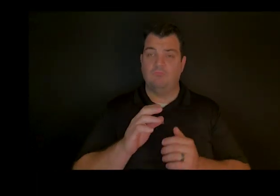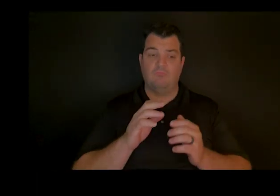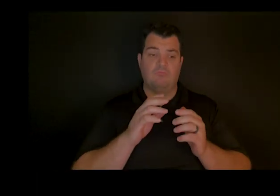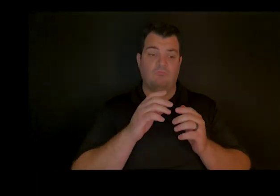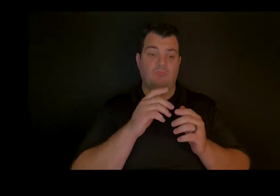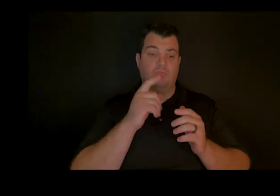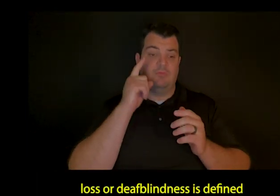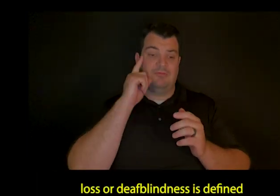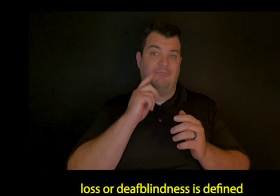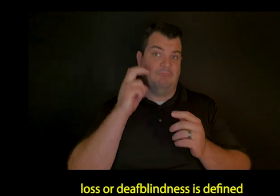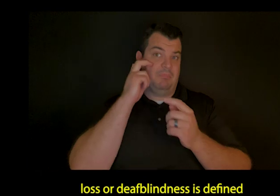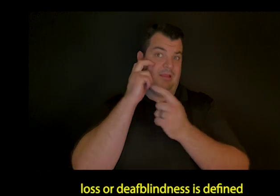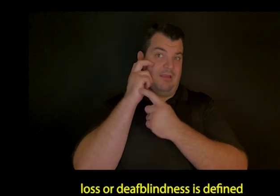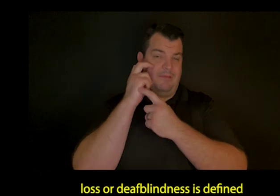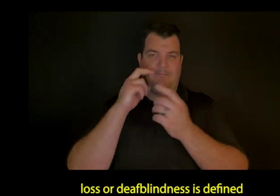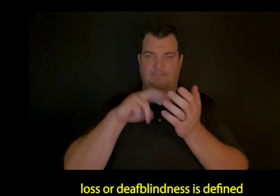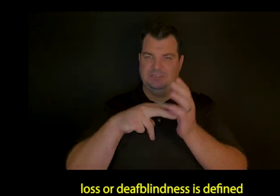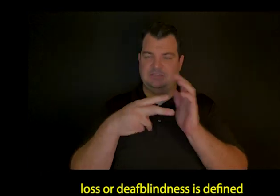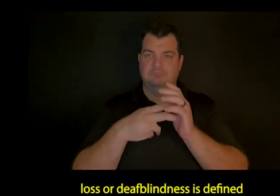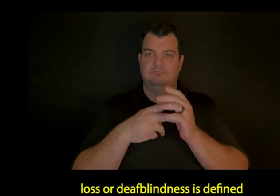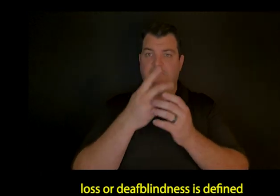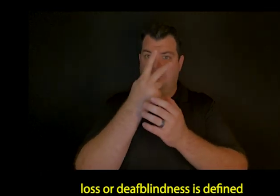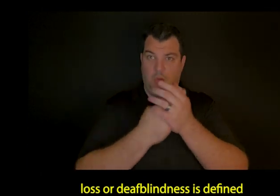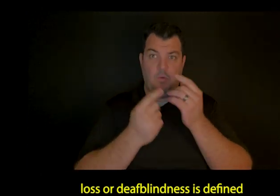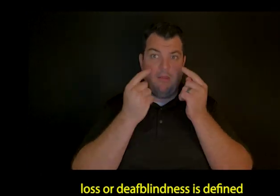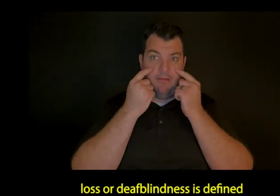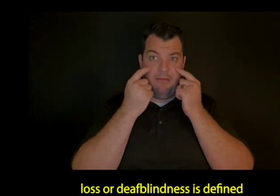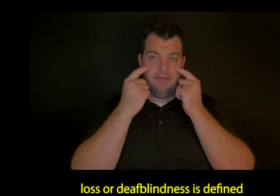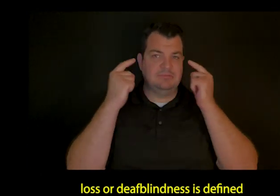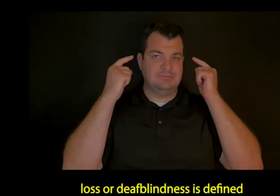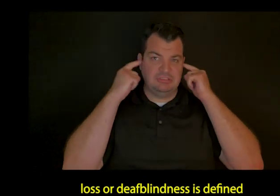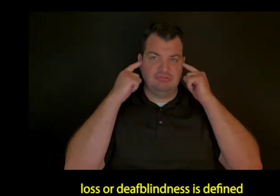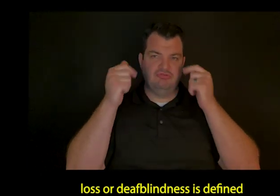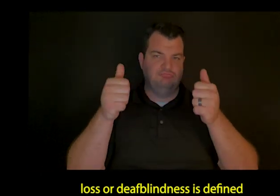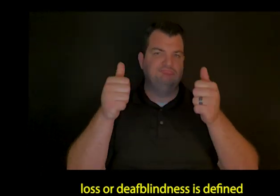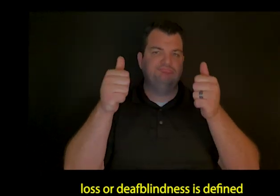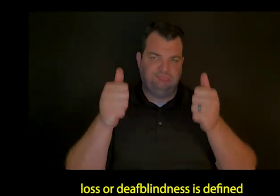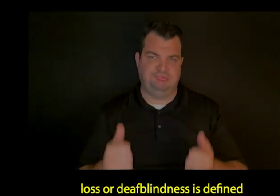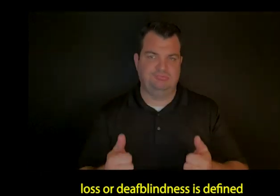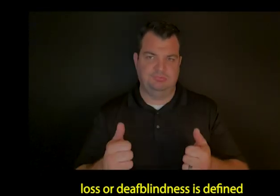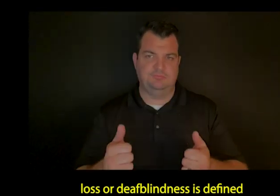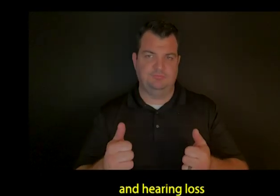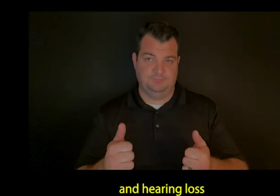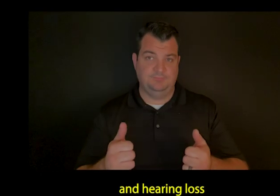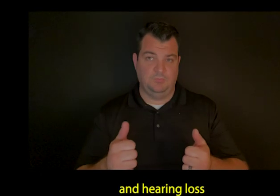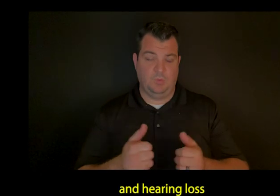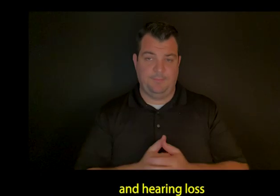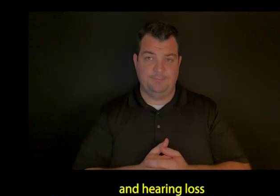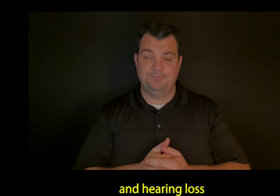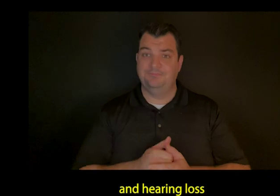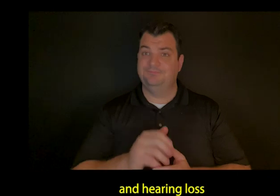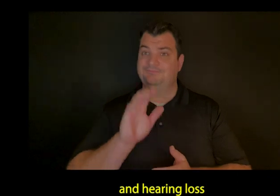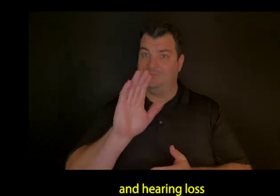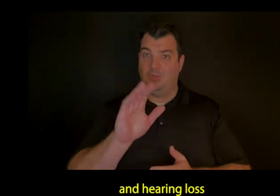Dual sensory loss or deafblindness is defined as the combination of vision and hearing loss, which